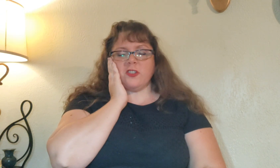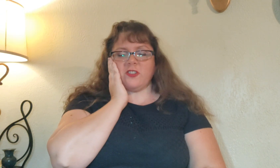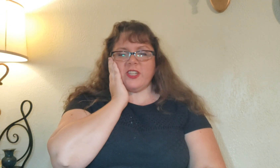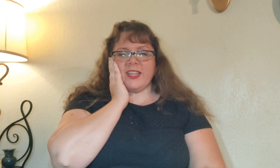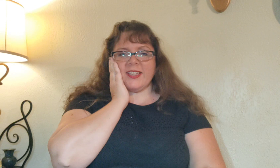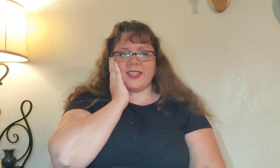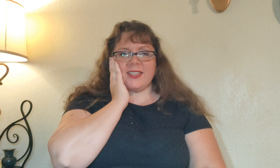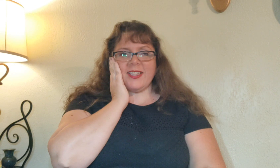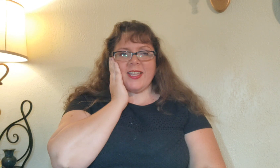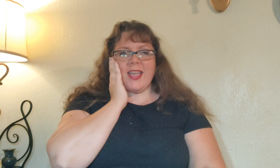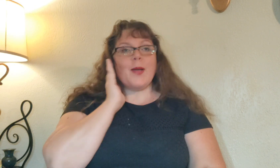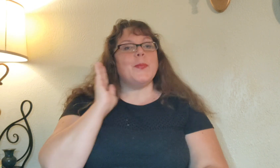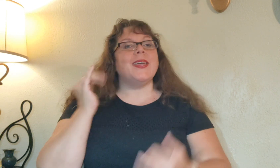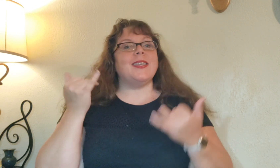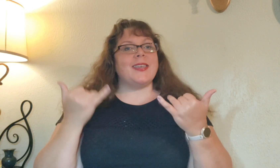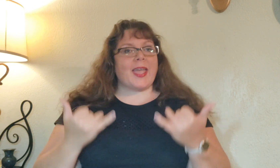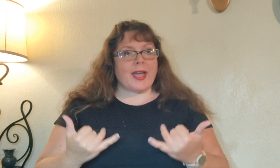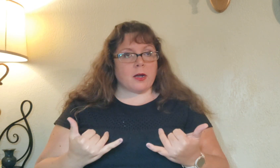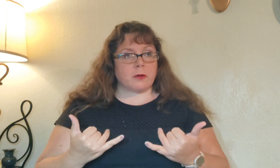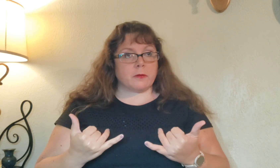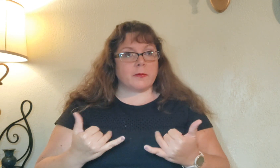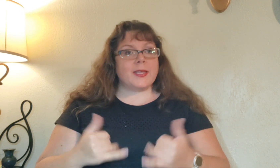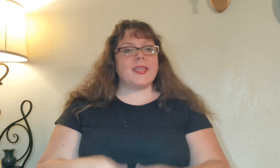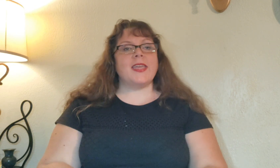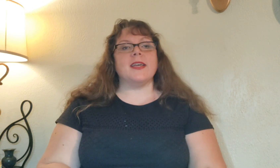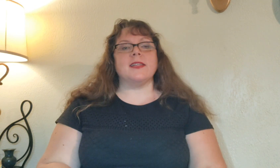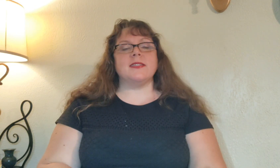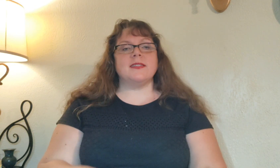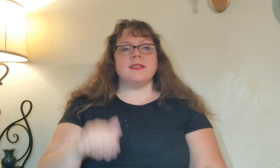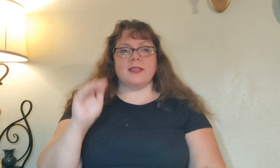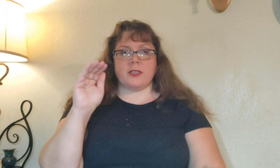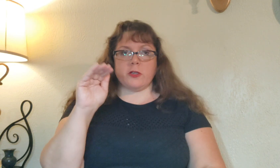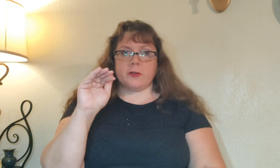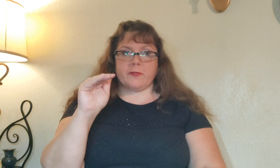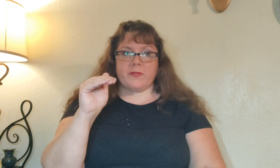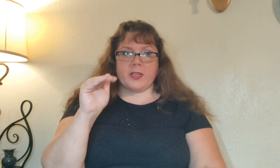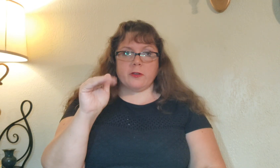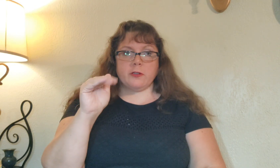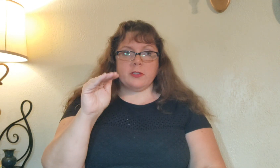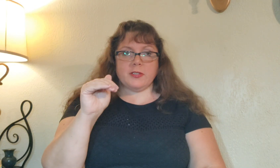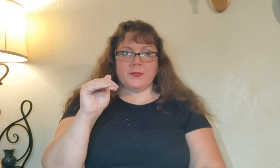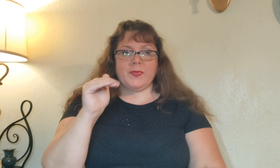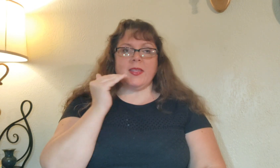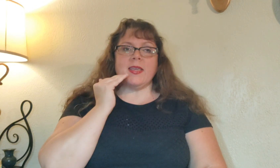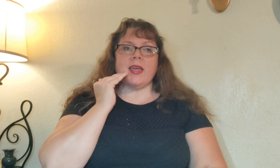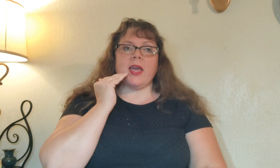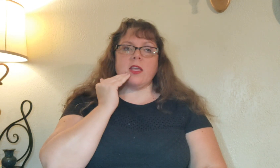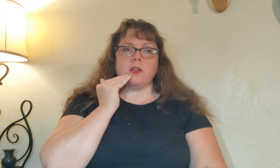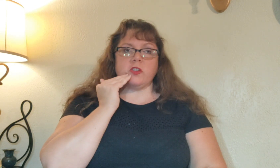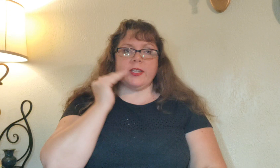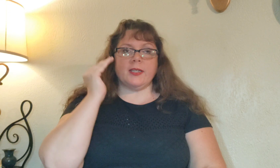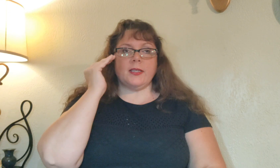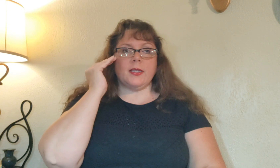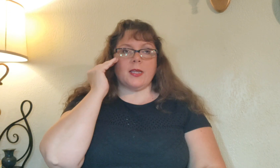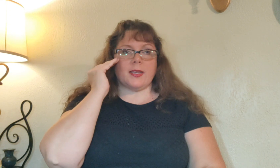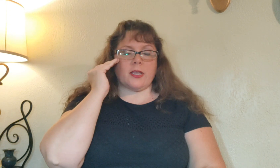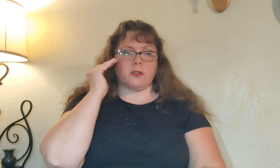your chin. But now it's your fingers at your chin and at your